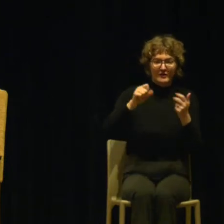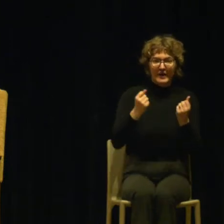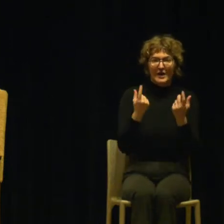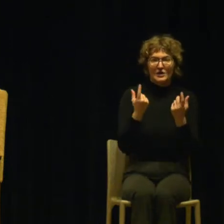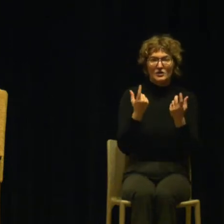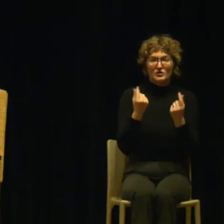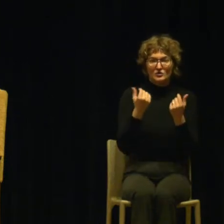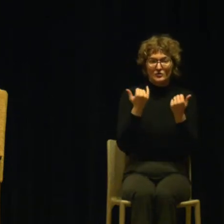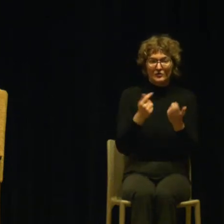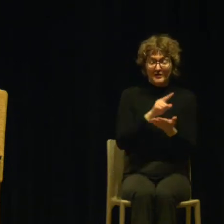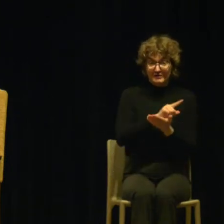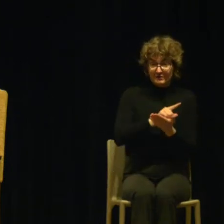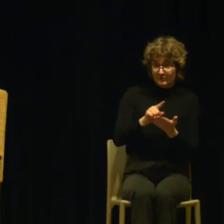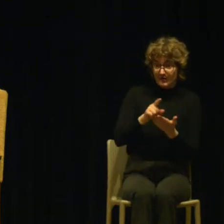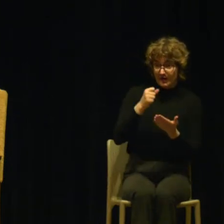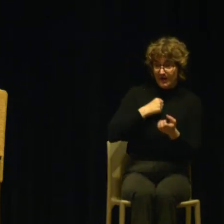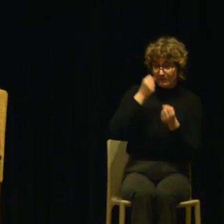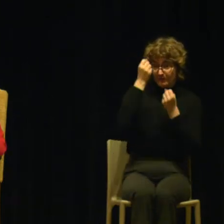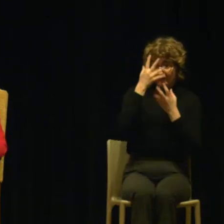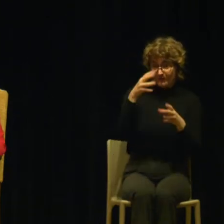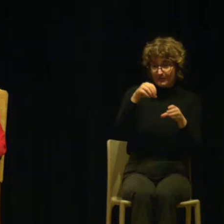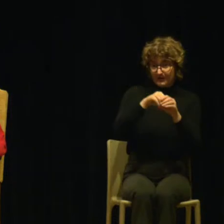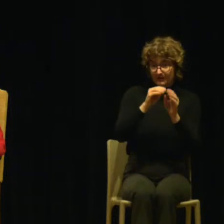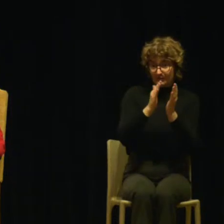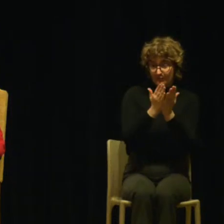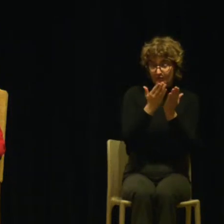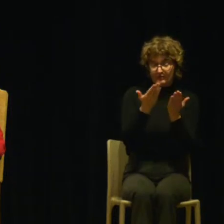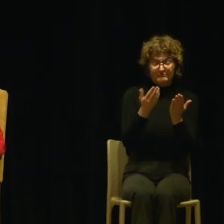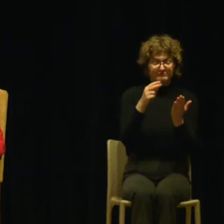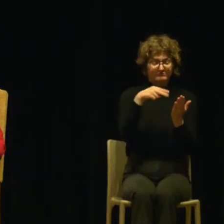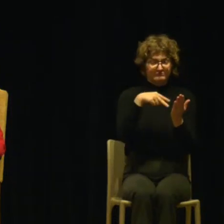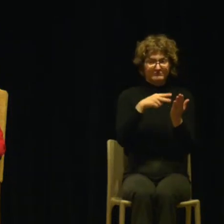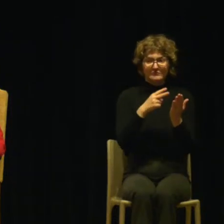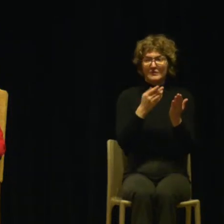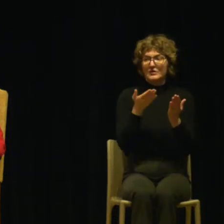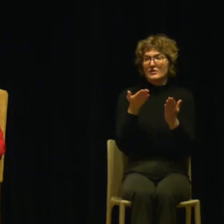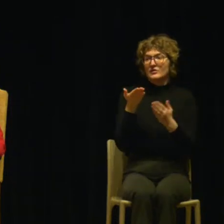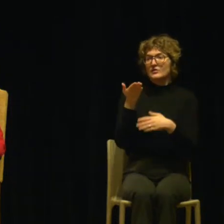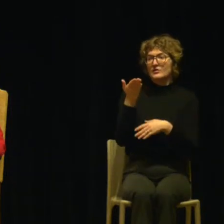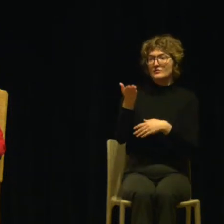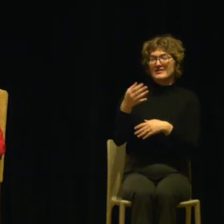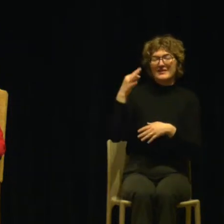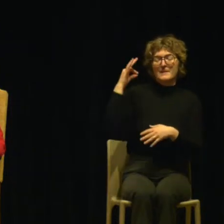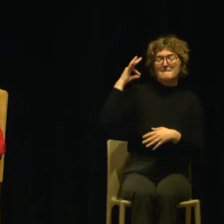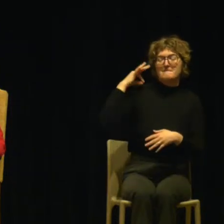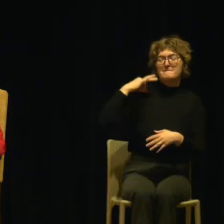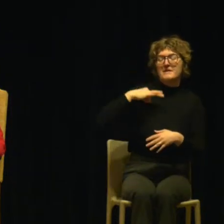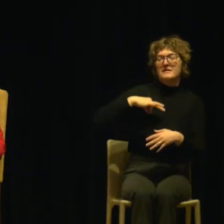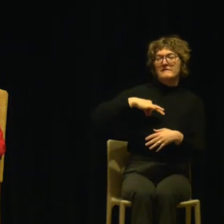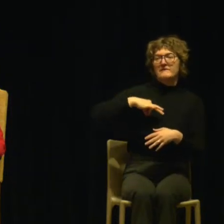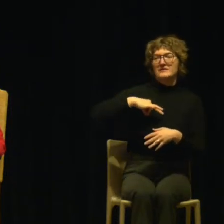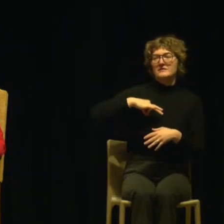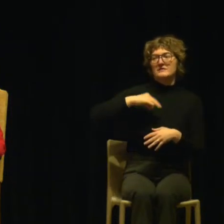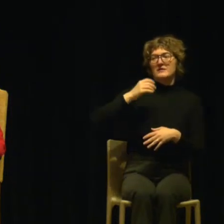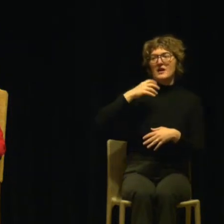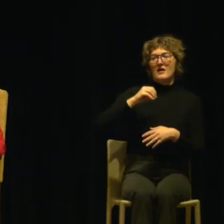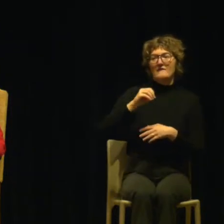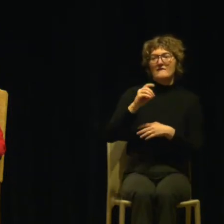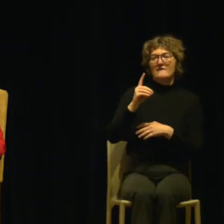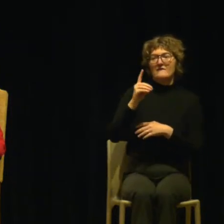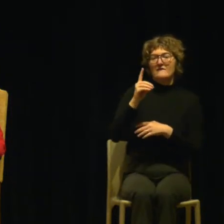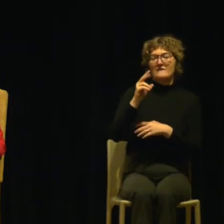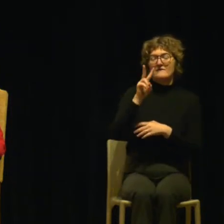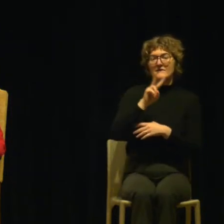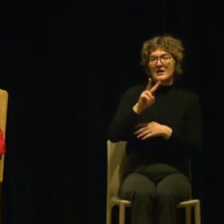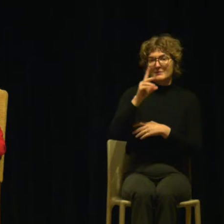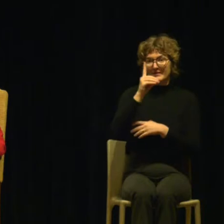going to provide one that comes out of your book. Okay. You said that the benefits of getting vitamin D from the